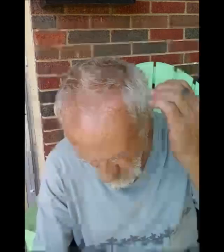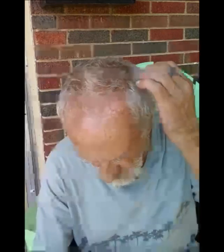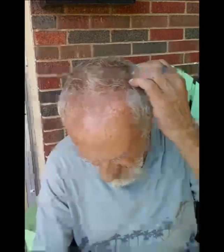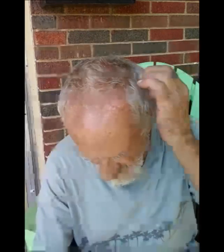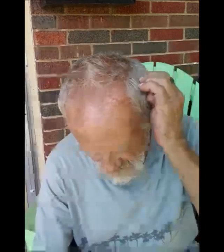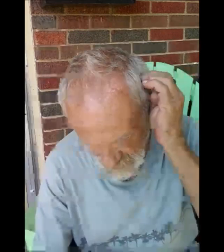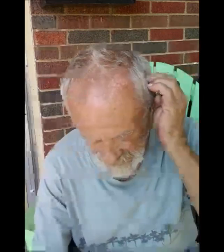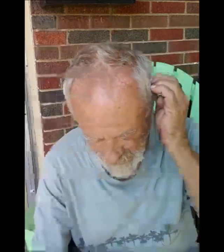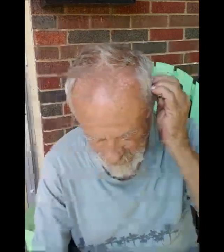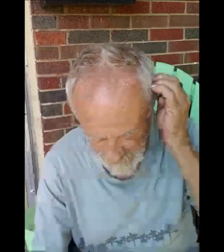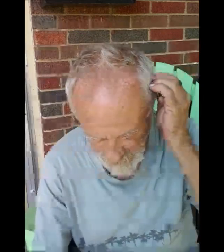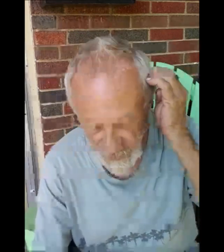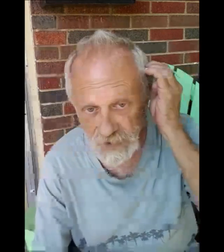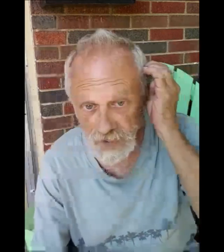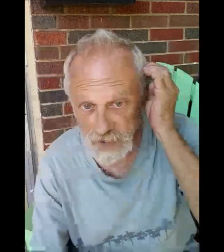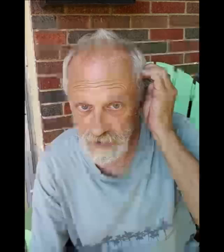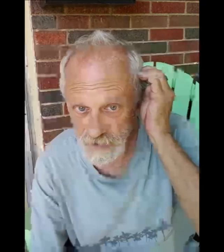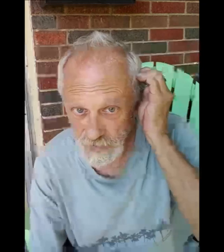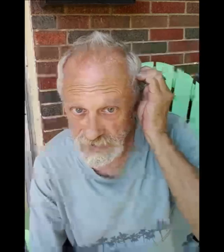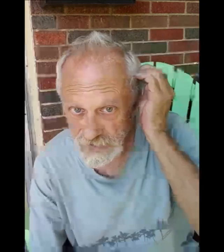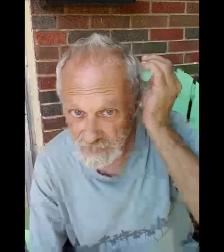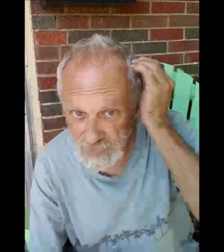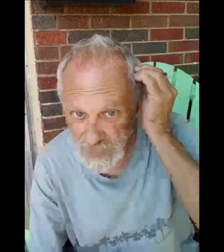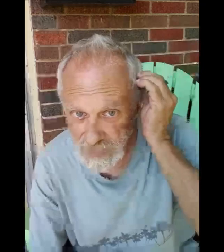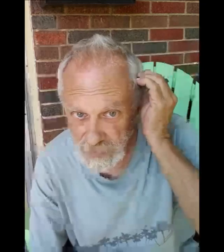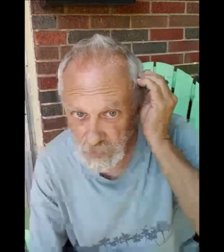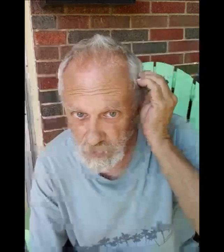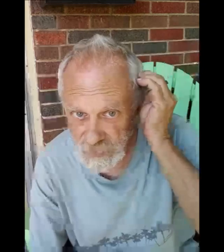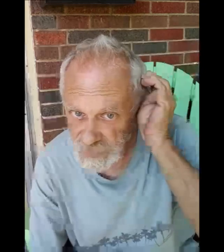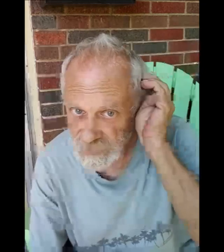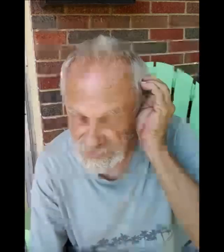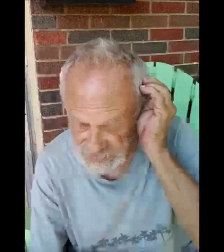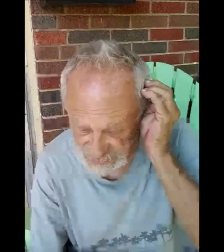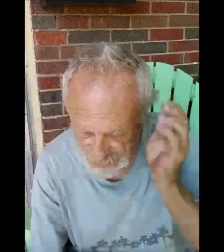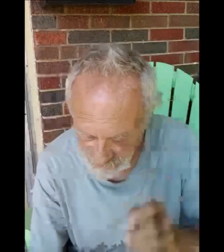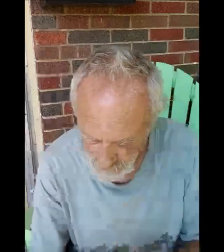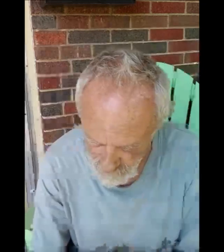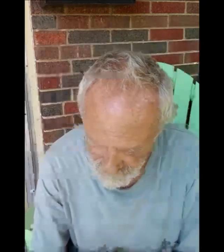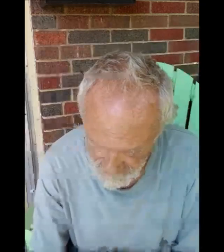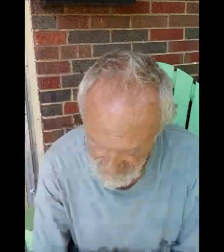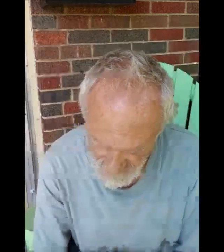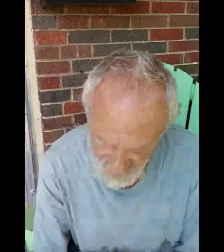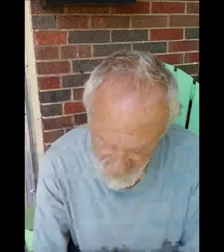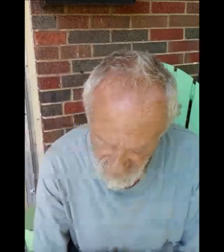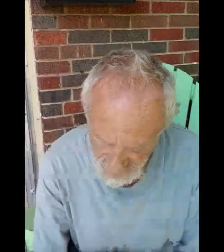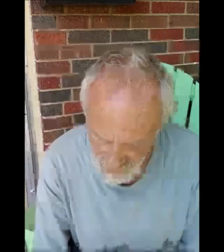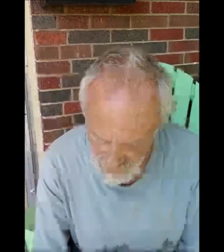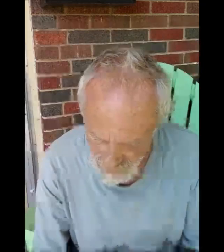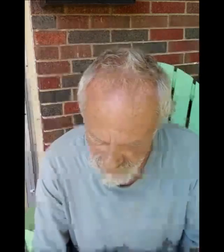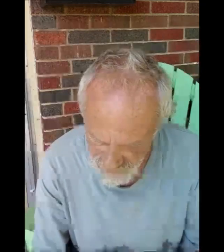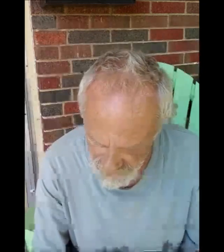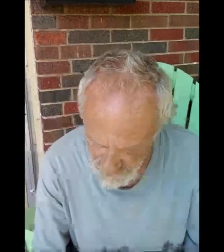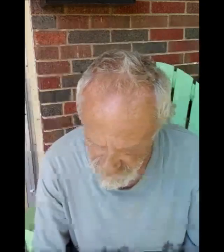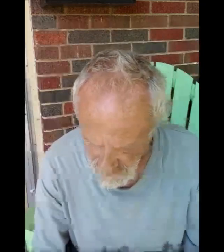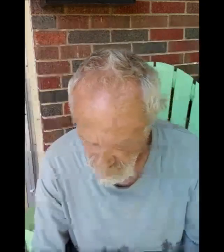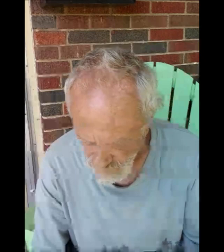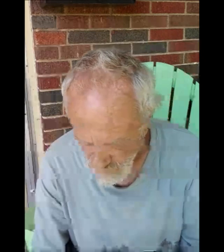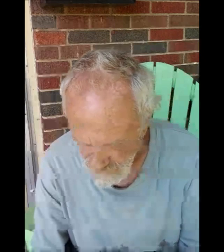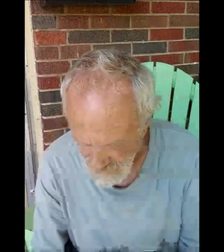hooked as if you're using them to make a comb. So that's the sign for woman. The Indian says to himself, a white man